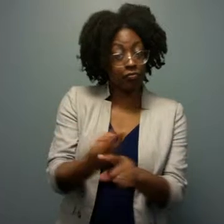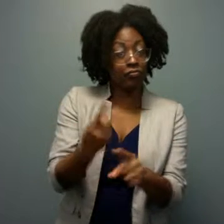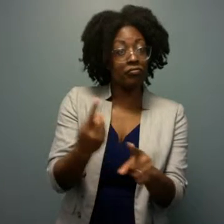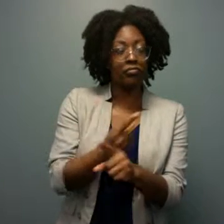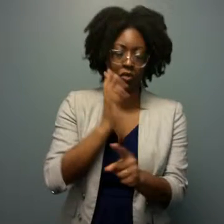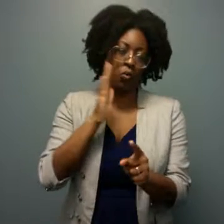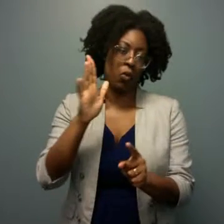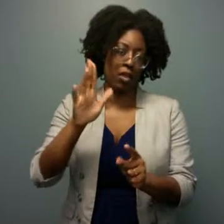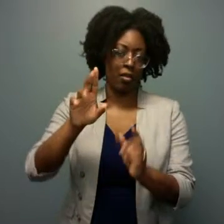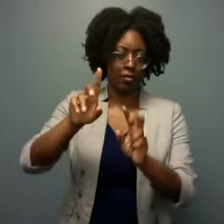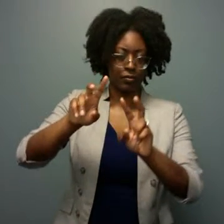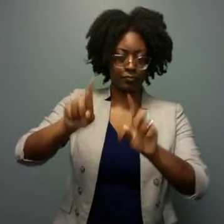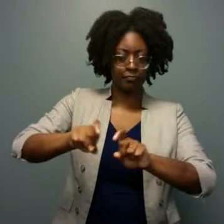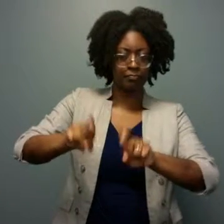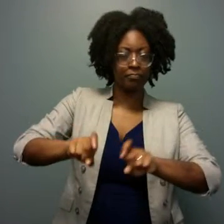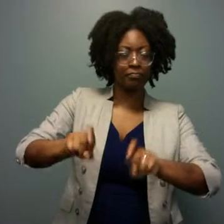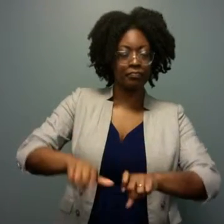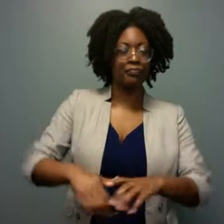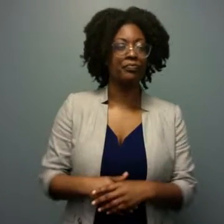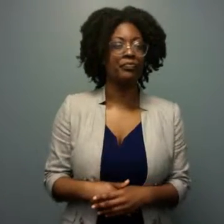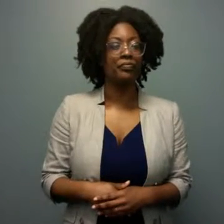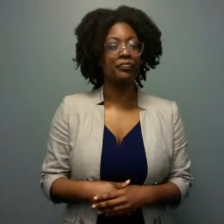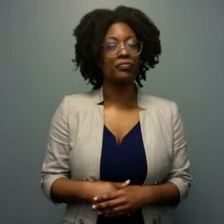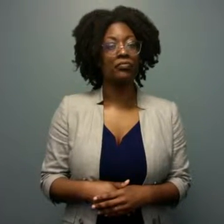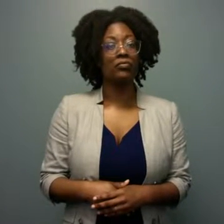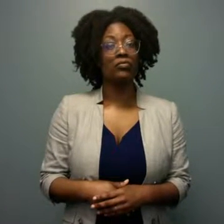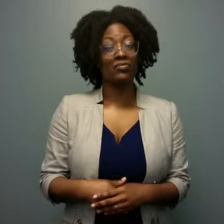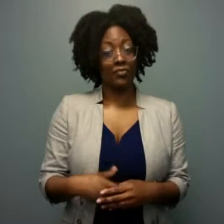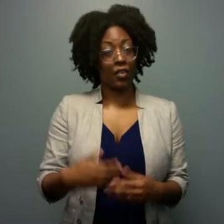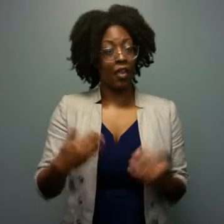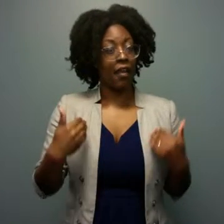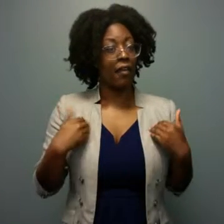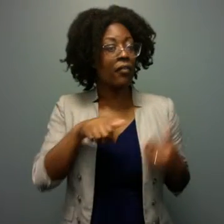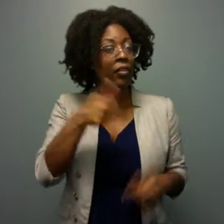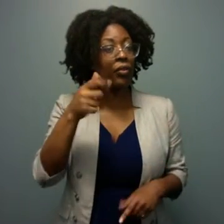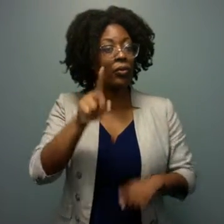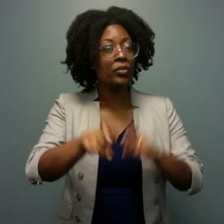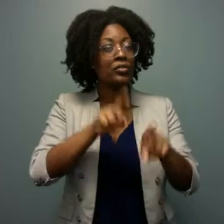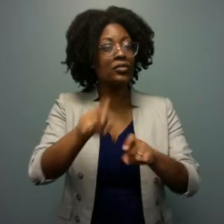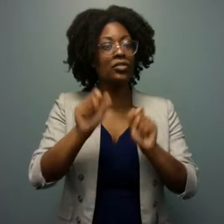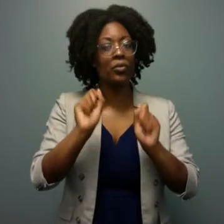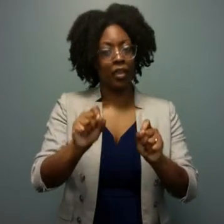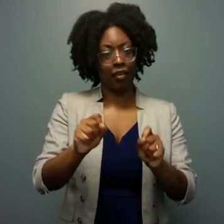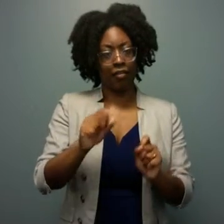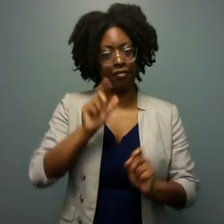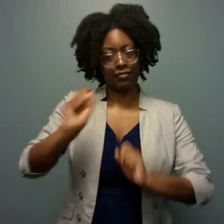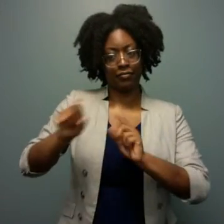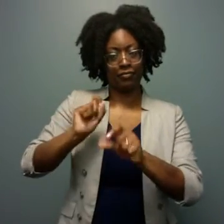attention, and please feel free to direct any further questions to your cardiologist performing the procedure.